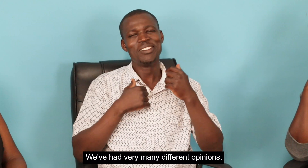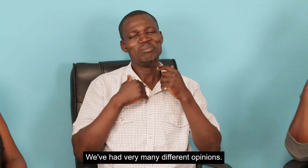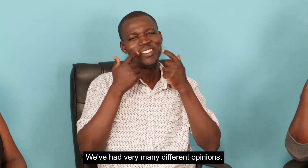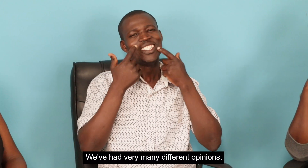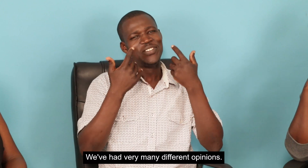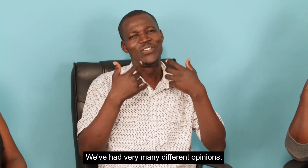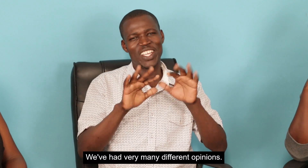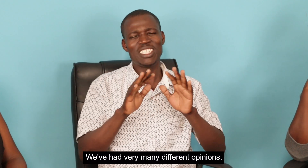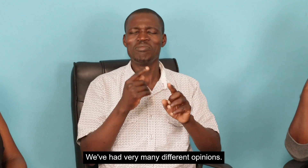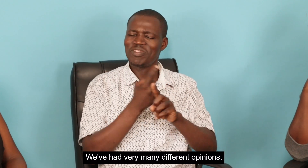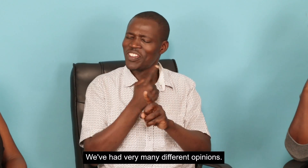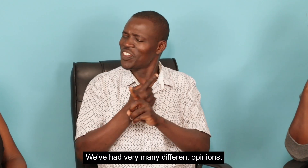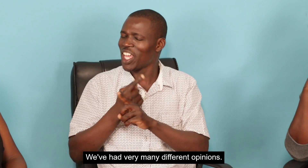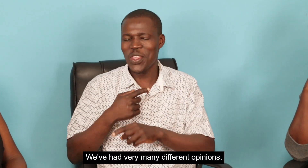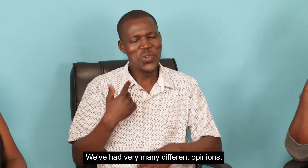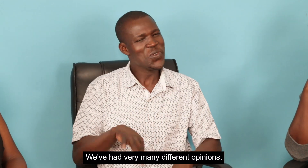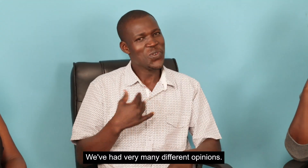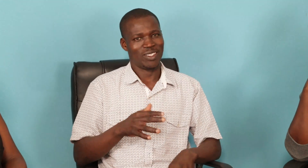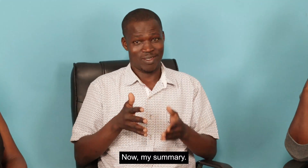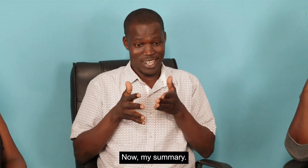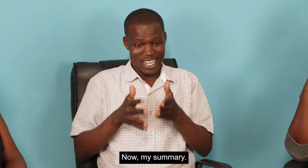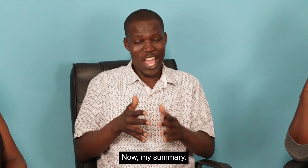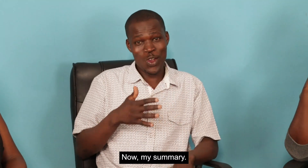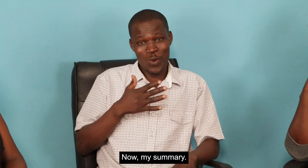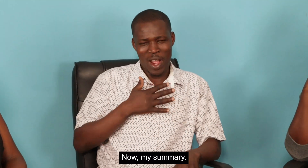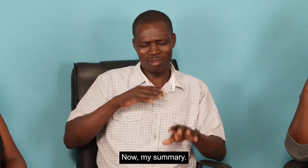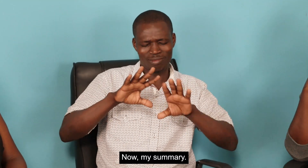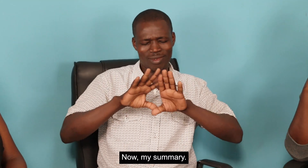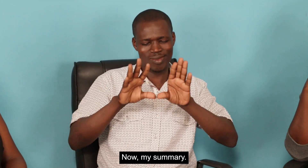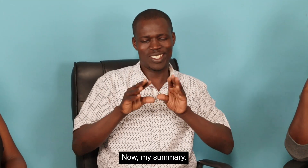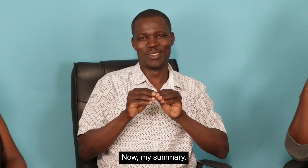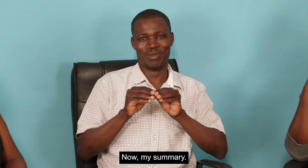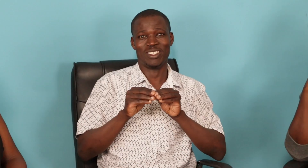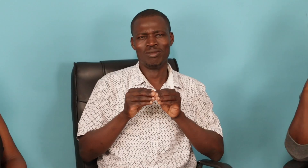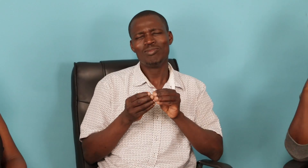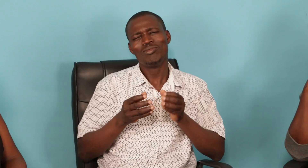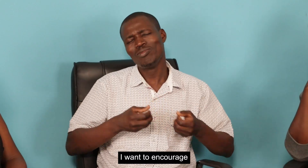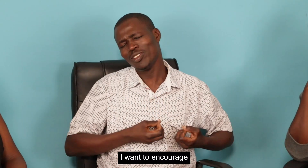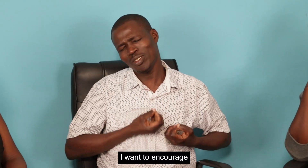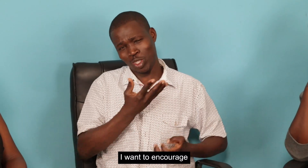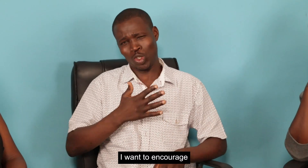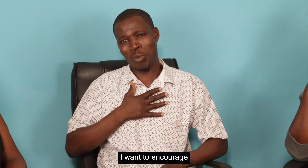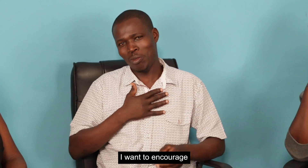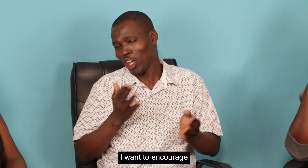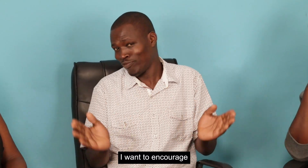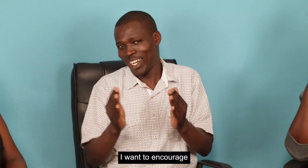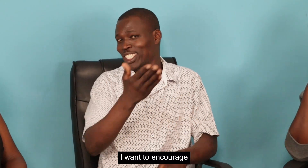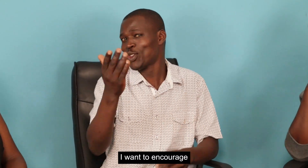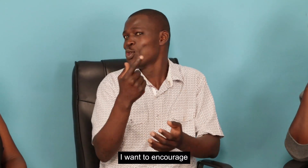so from what you've signed and what you've talked about, my summary,